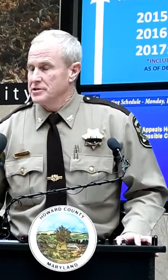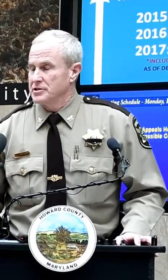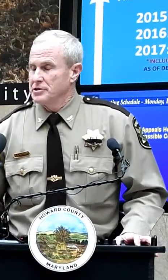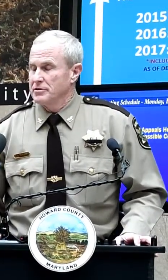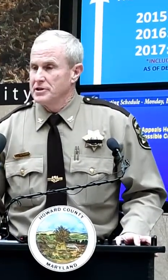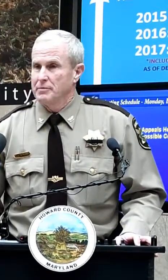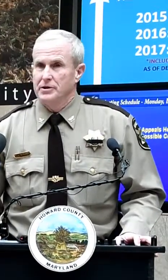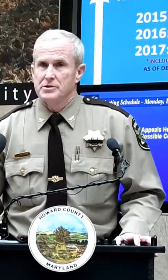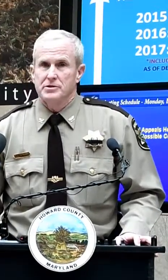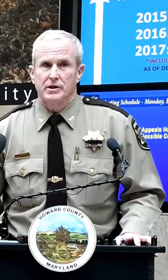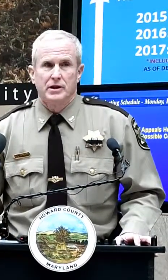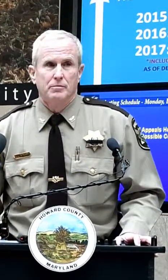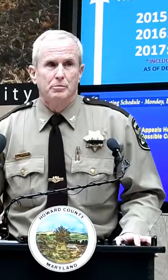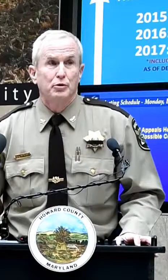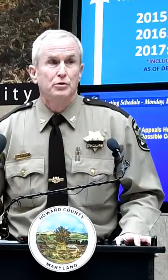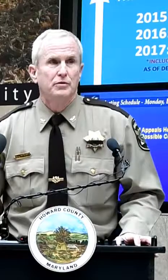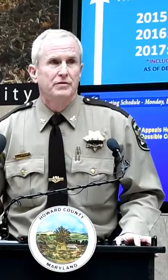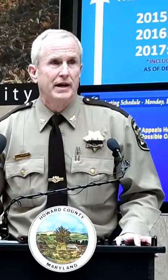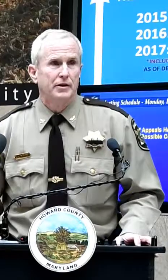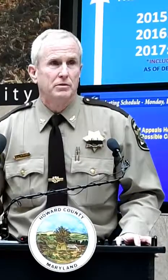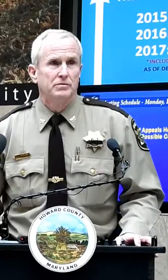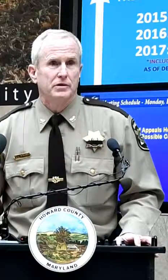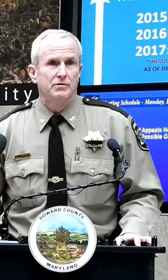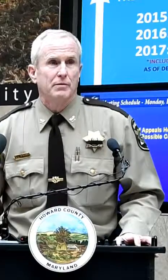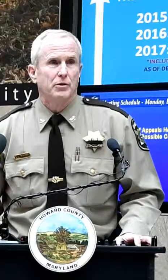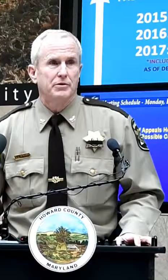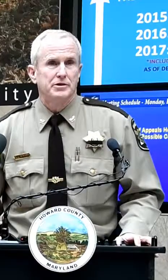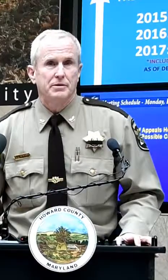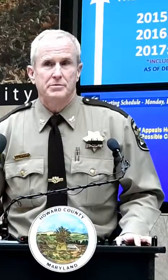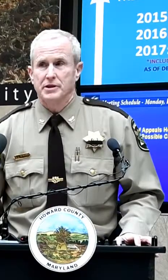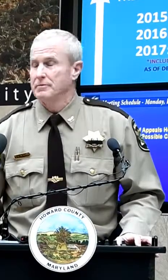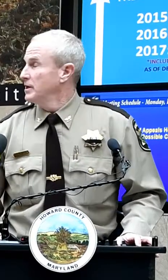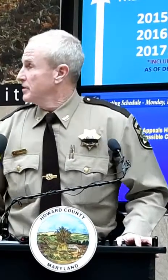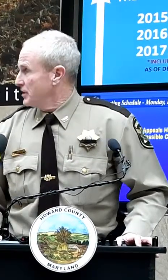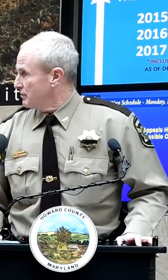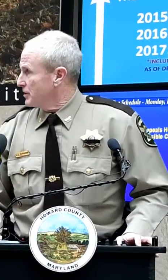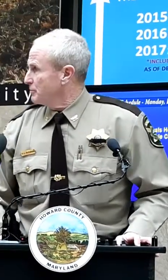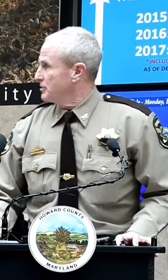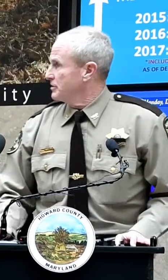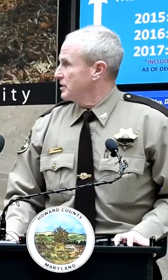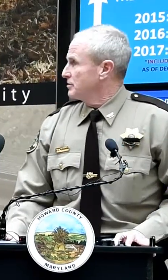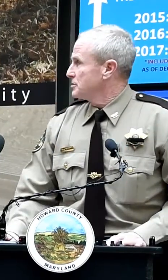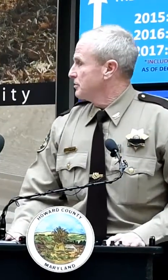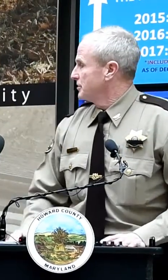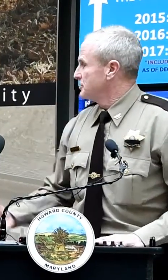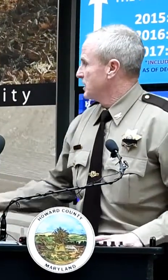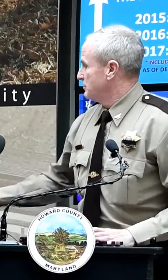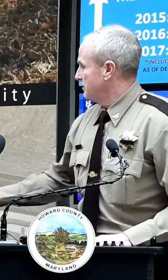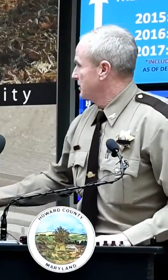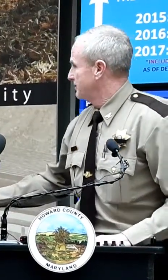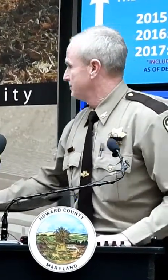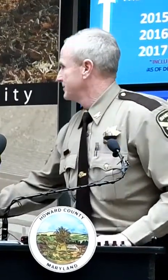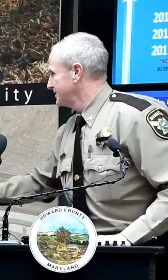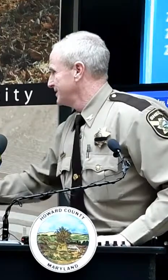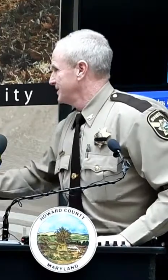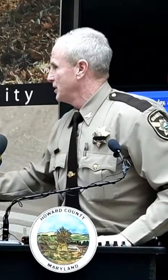and the actions of those other deputies prove the value of that partnership. So, thank you for the opportunity to tell our story. Good job,